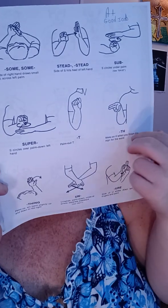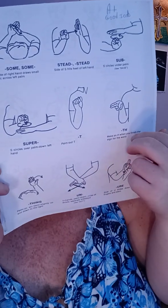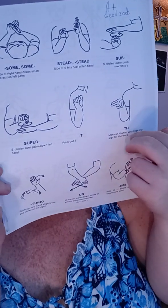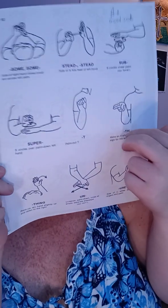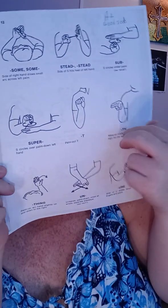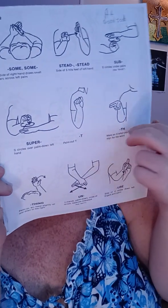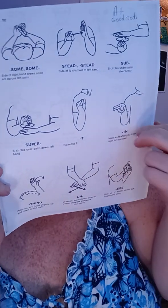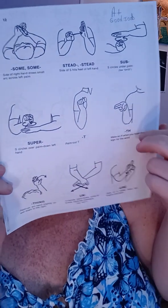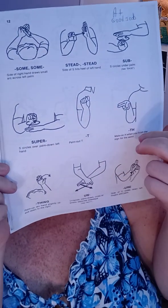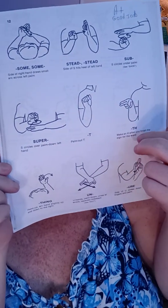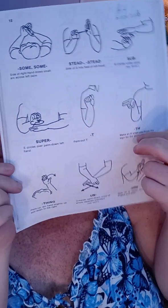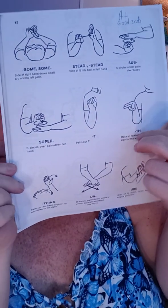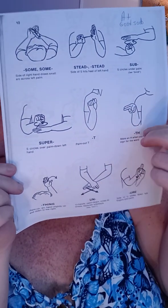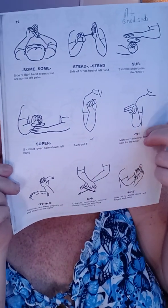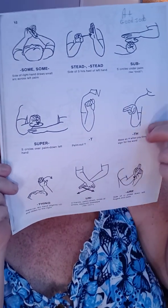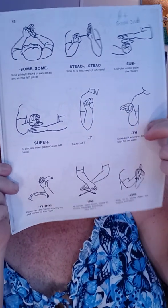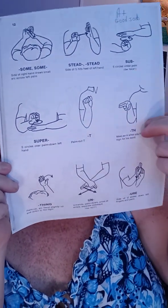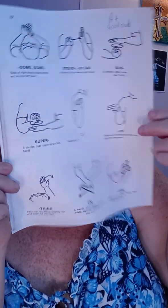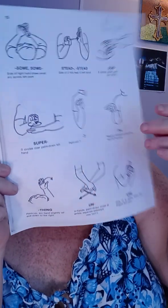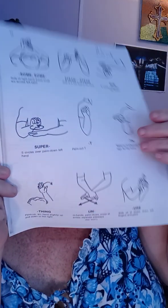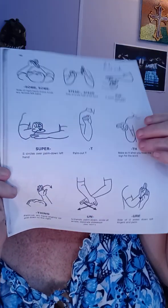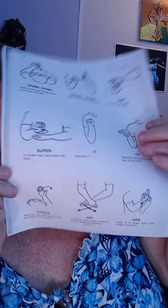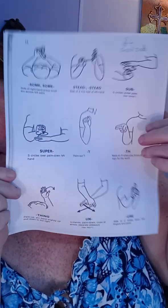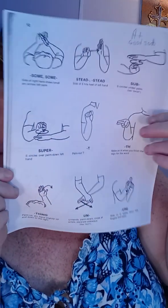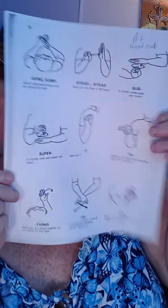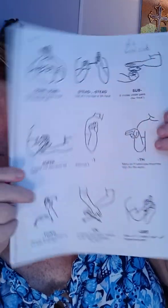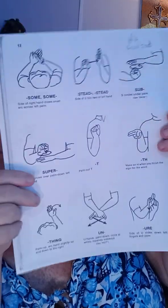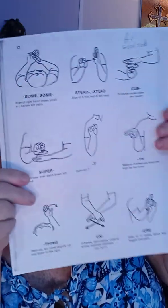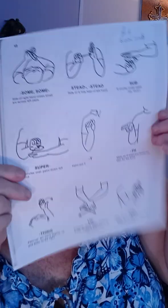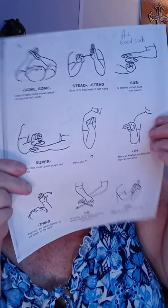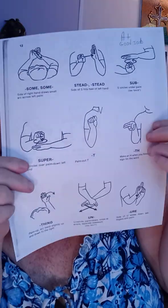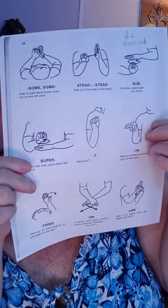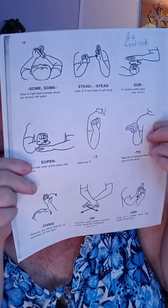neat to show people what they can learn